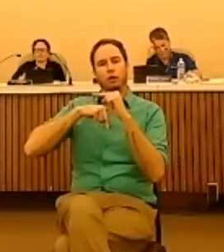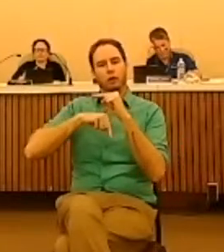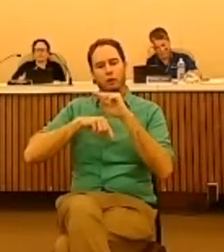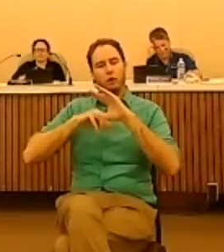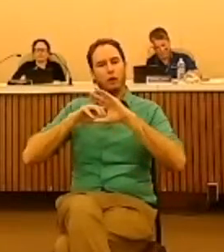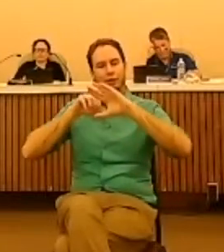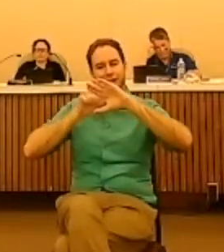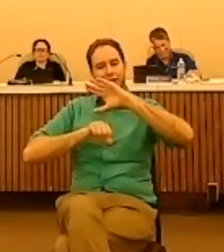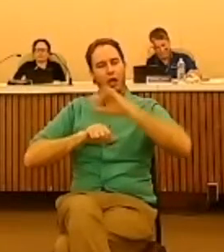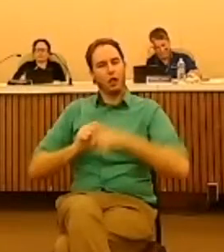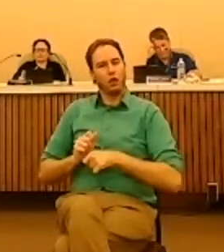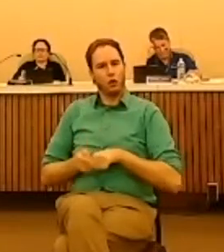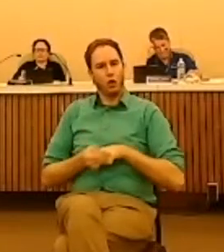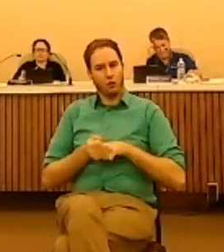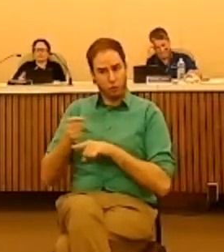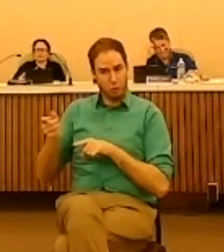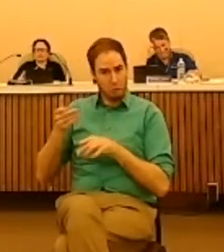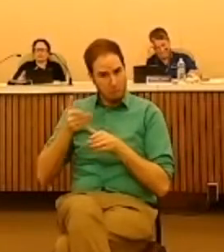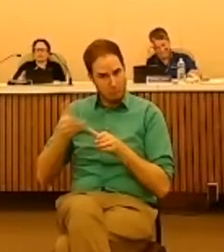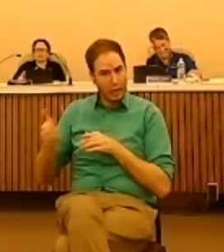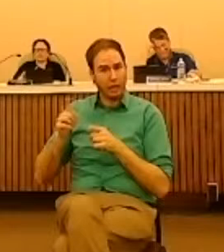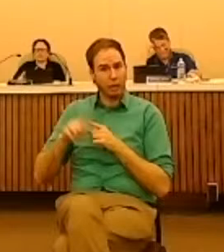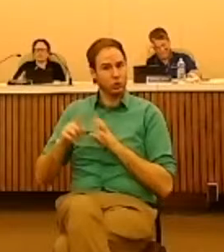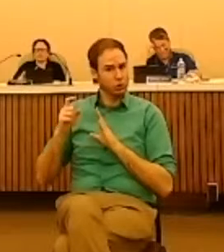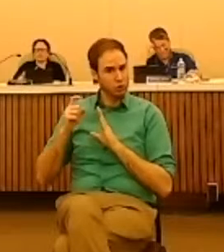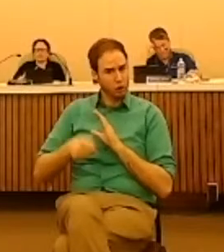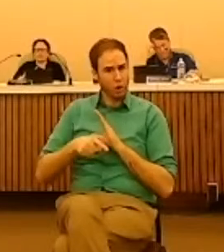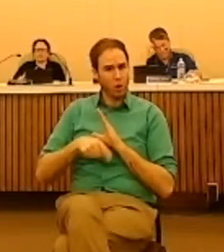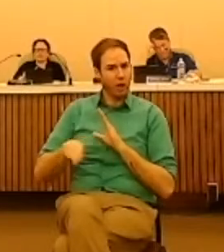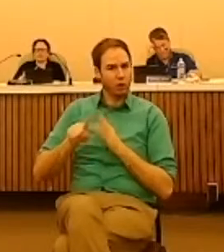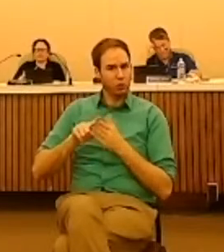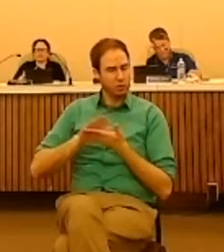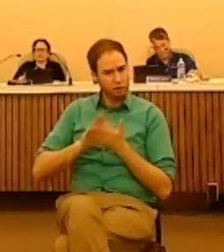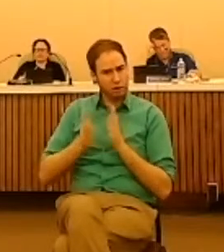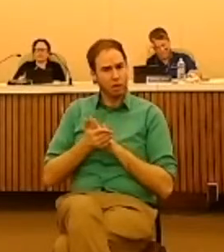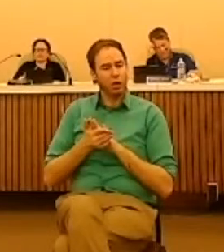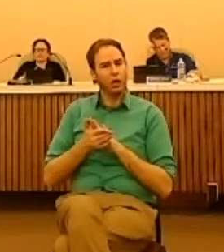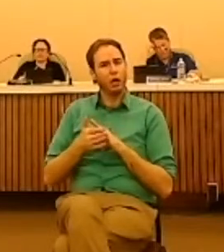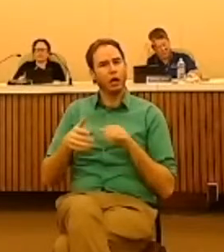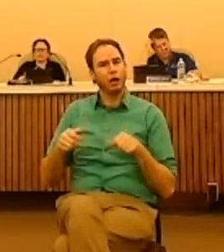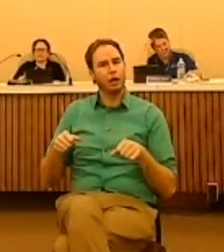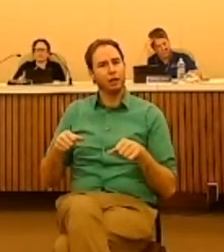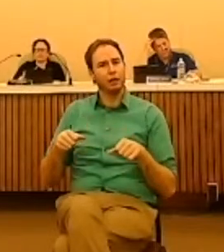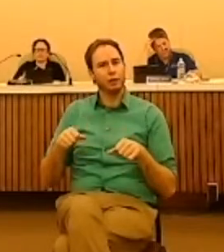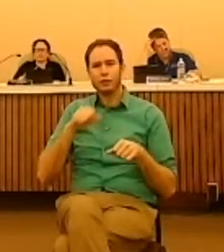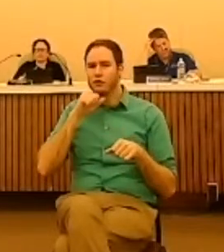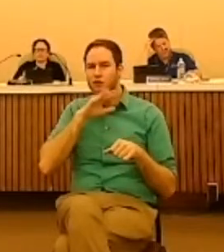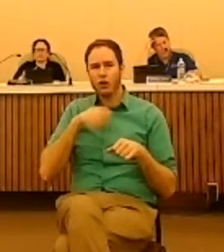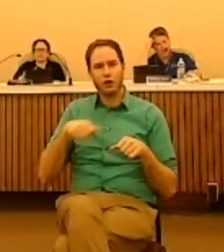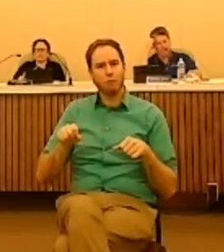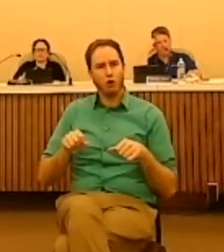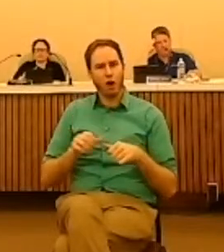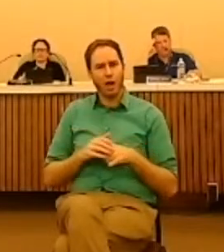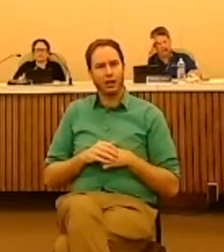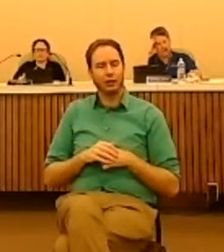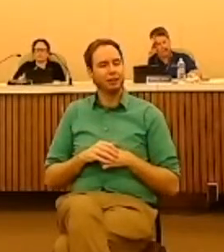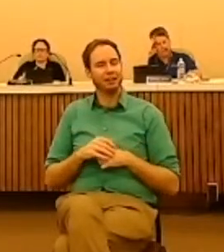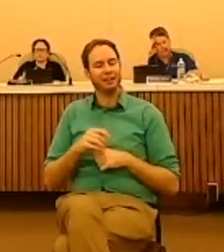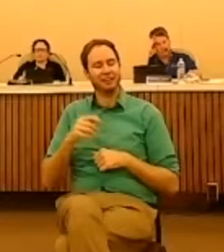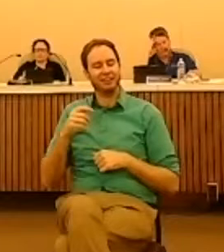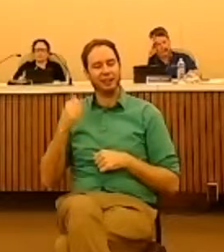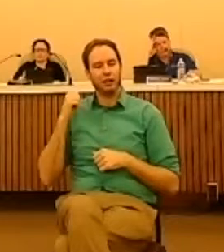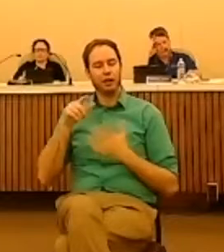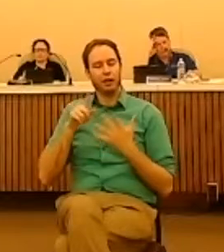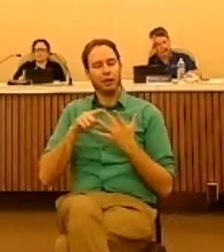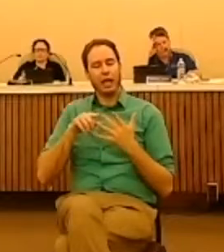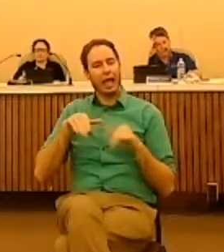was? Someone told me that you guys are gonna donate that to make that into the motocross track or dirt track. we haven't figured out what we're